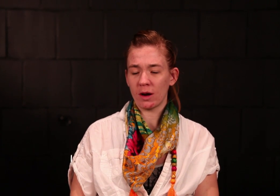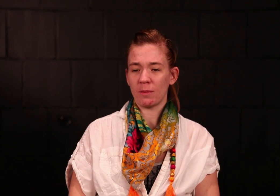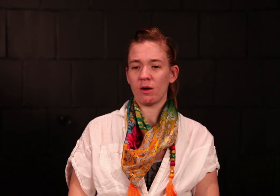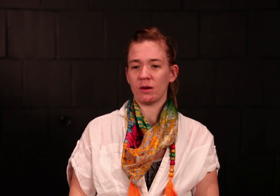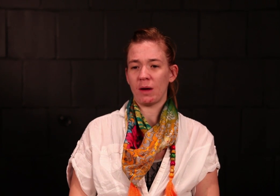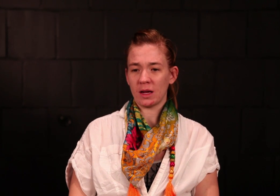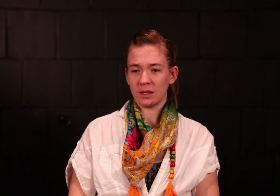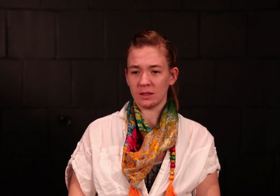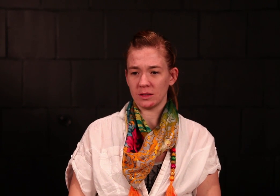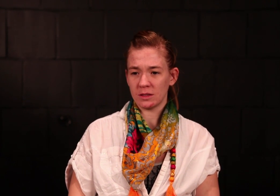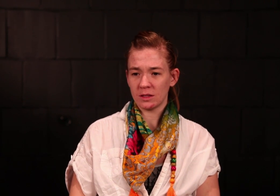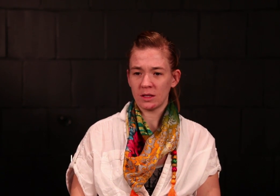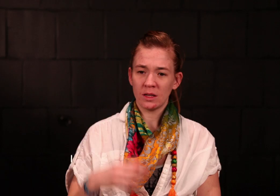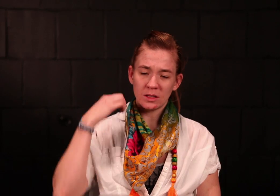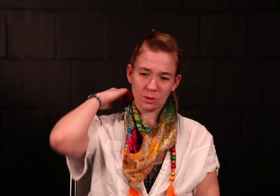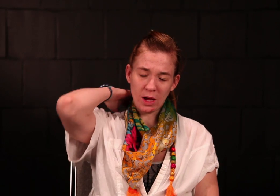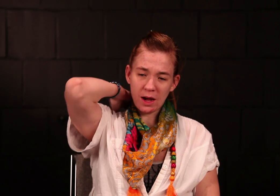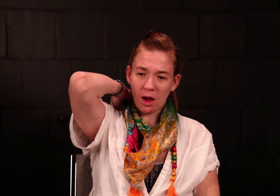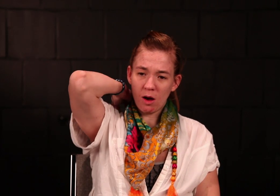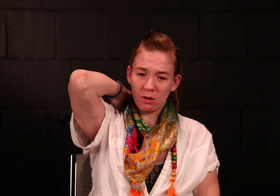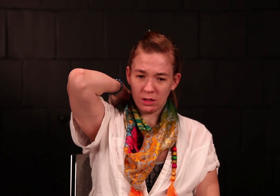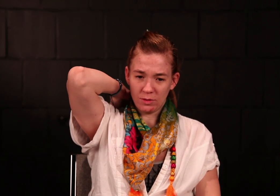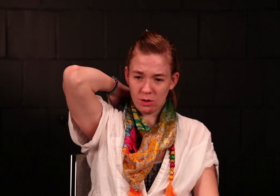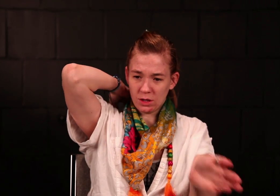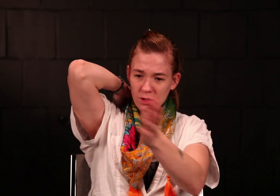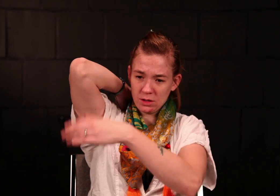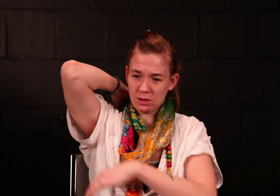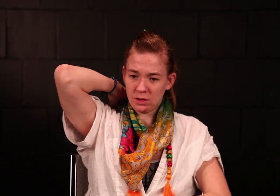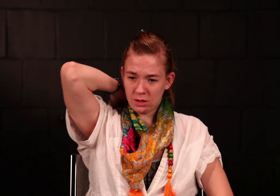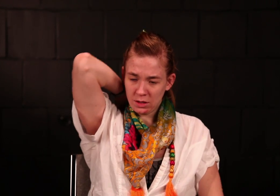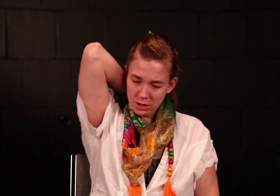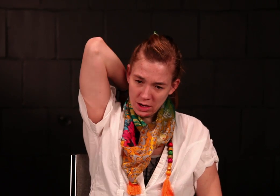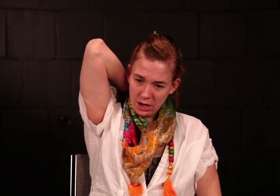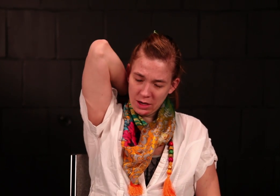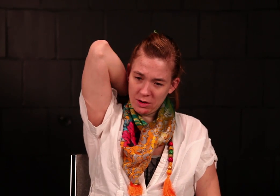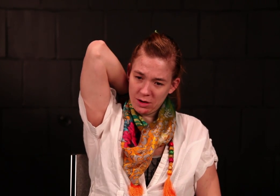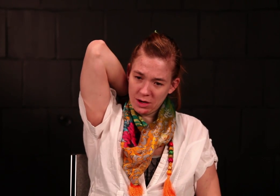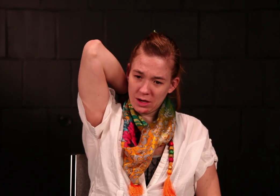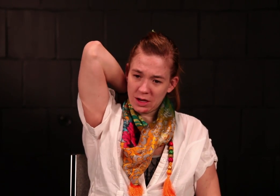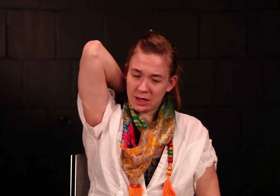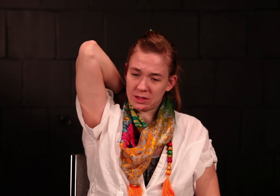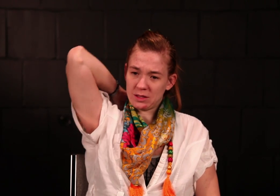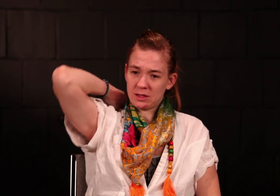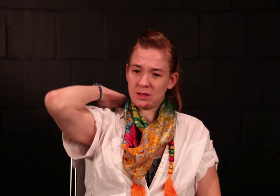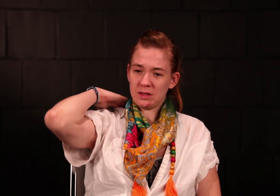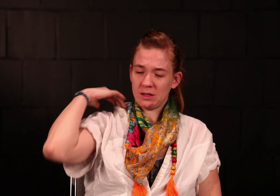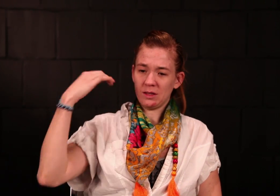grandma, and my cousins. So we kind of all lived on it. And then next,